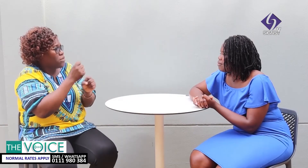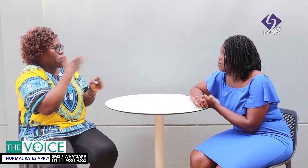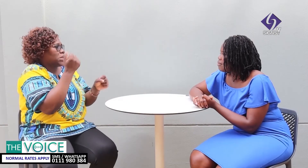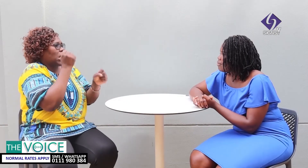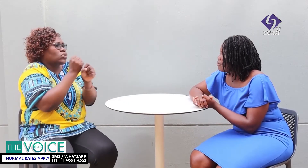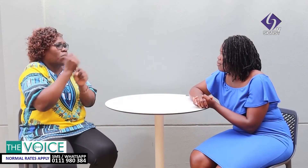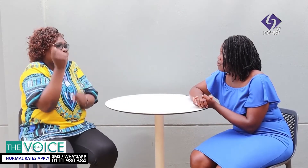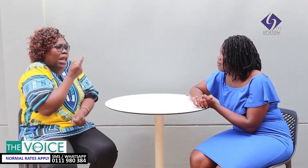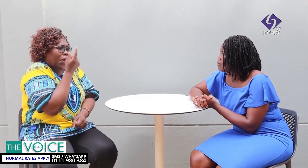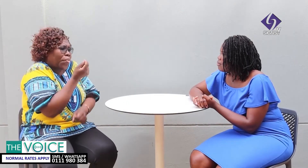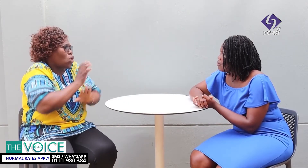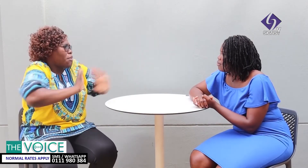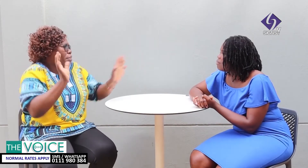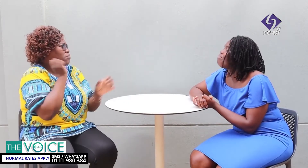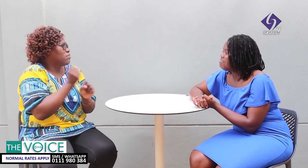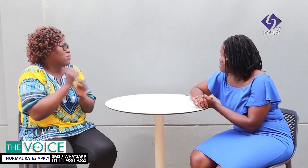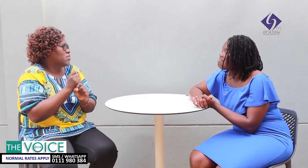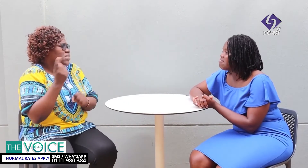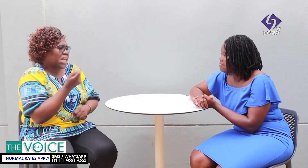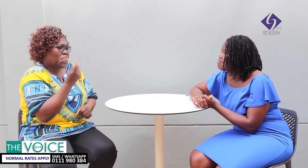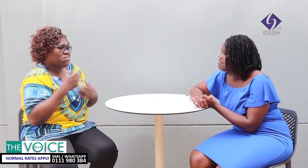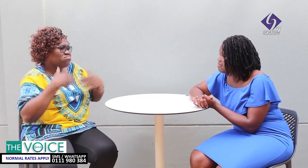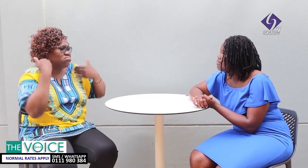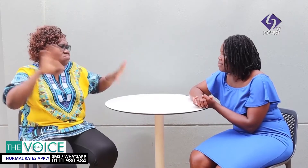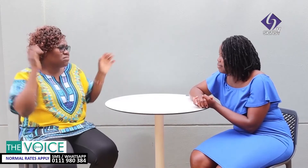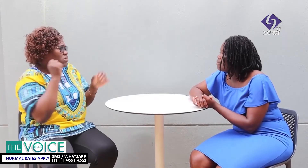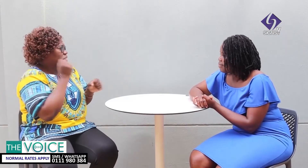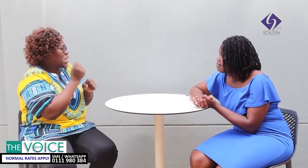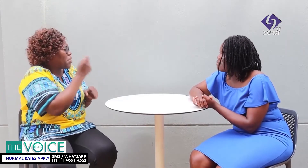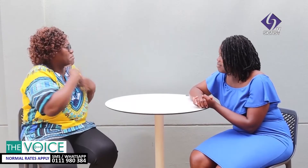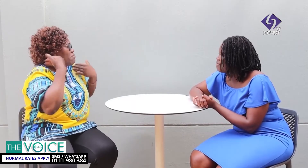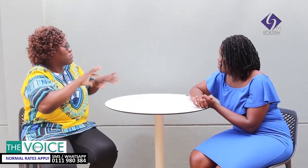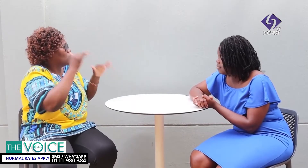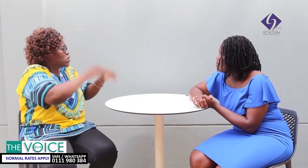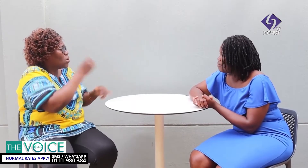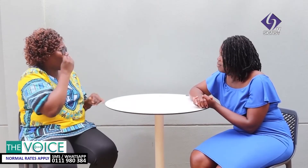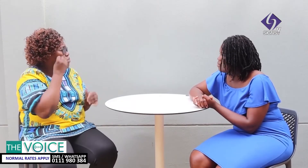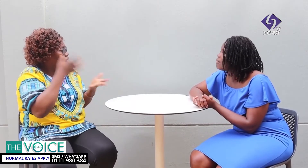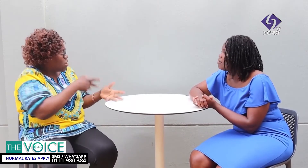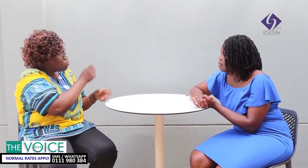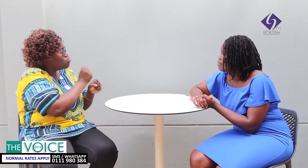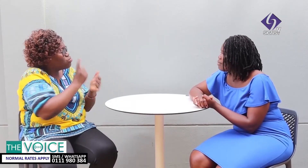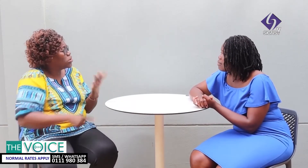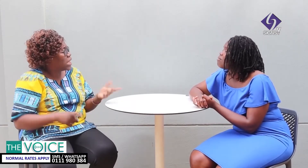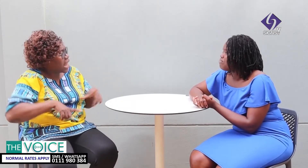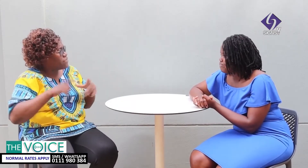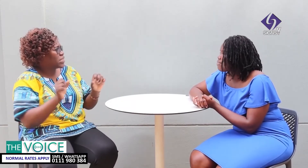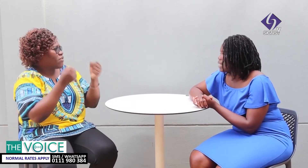it's better to encourage them to be serious and to work so hard to make sure they achieve